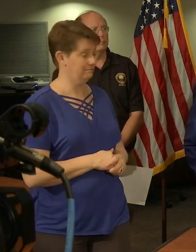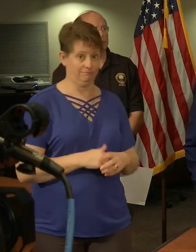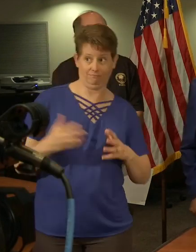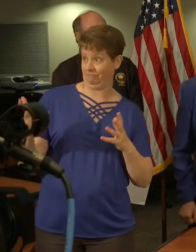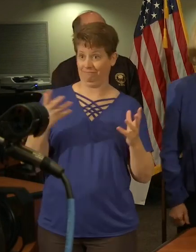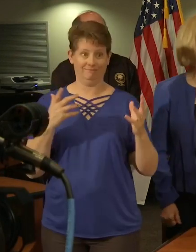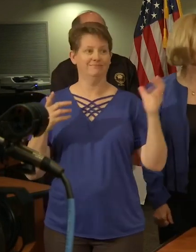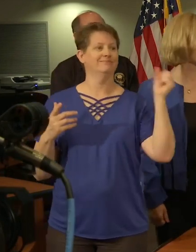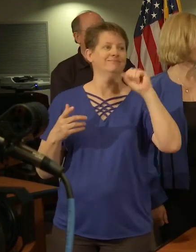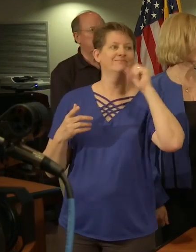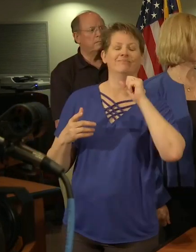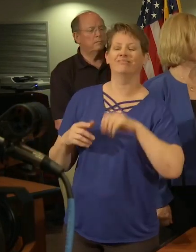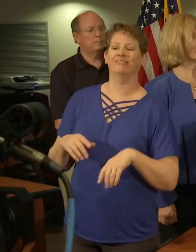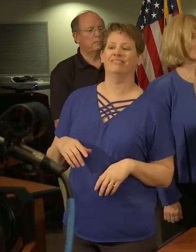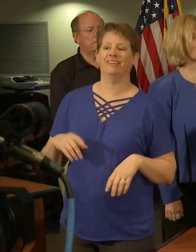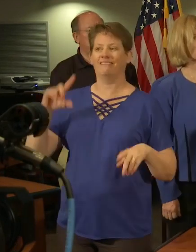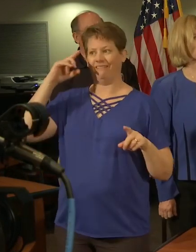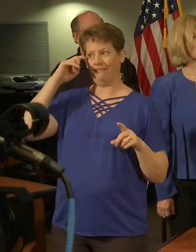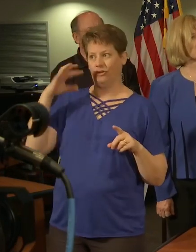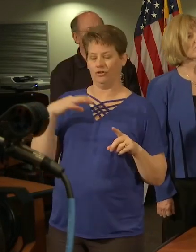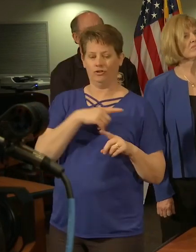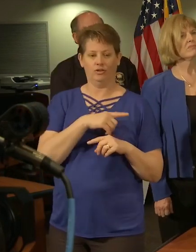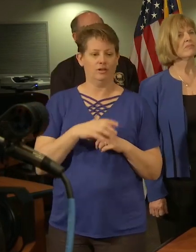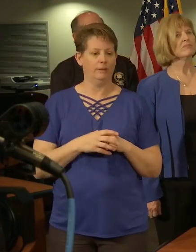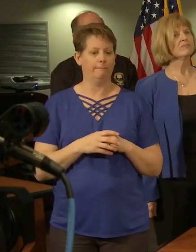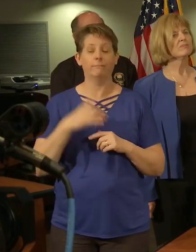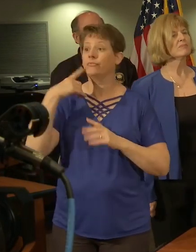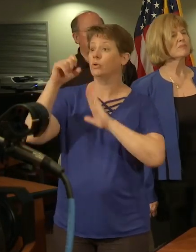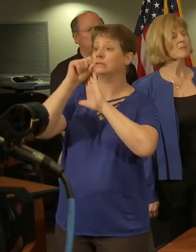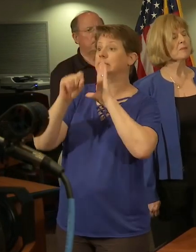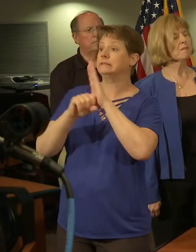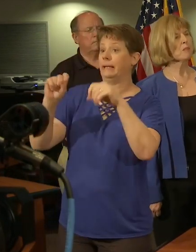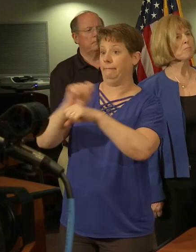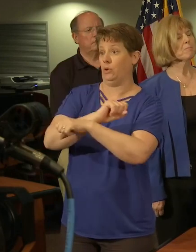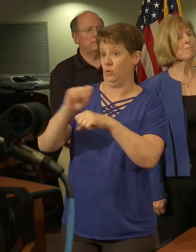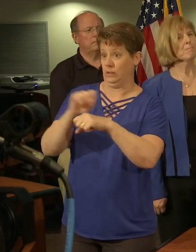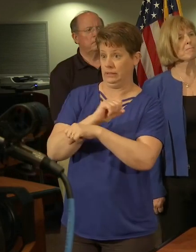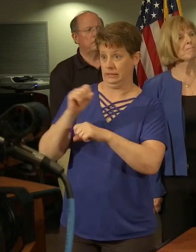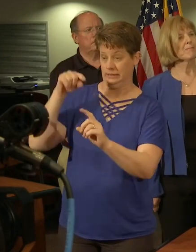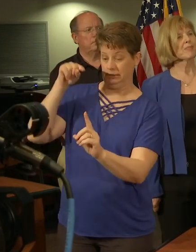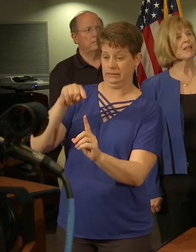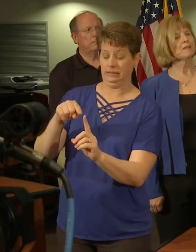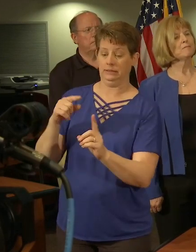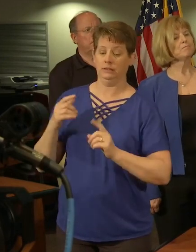Yes, we have. For state employees, we have